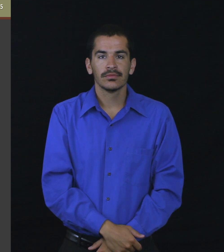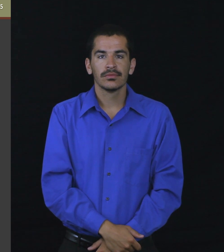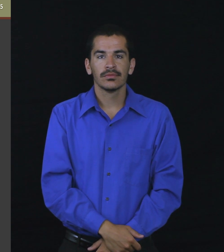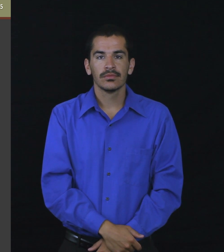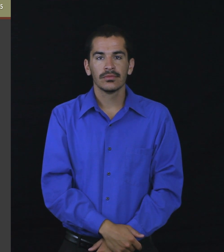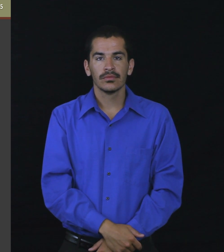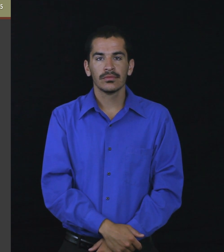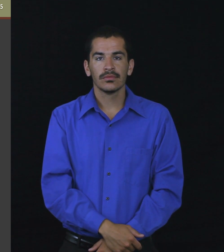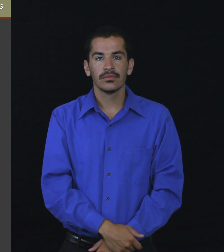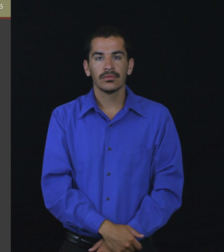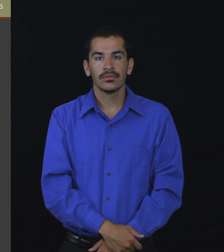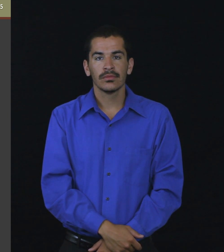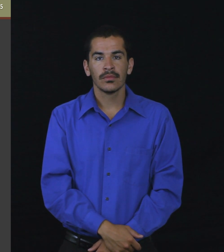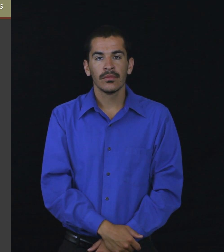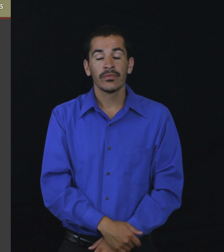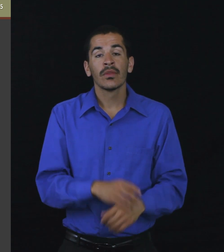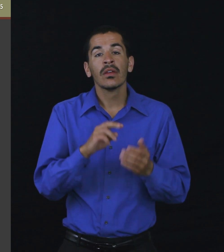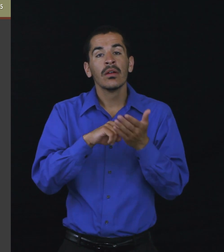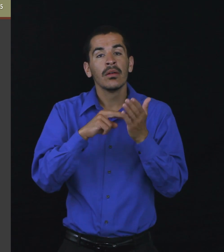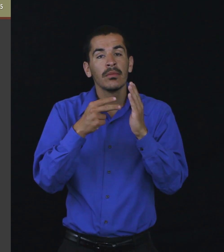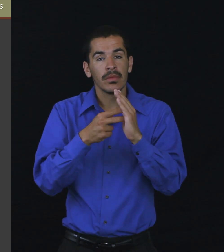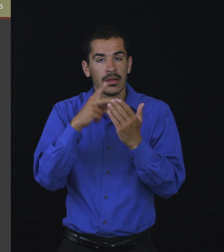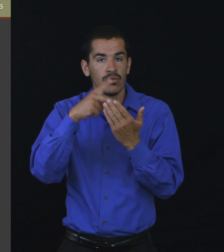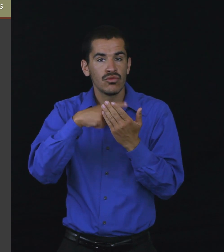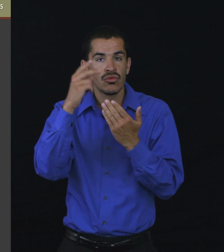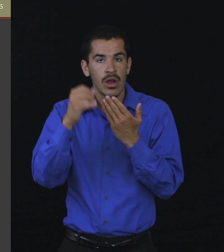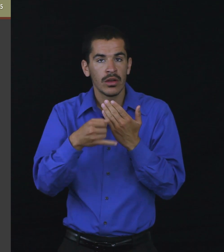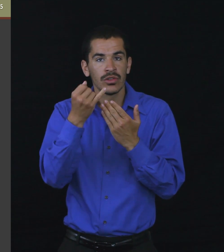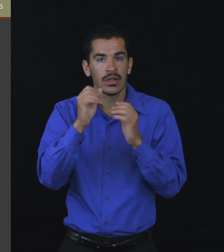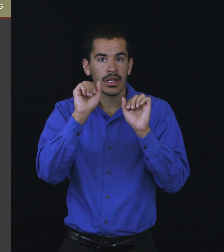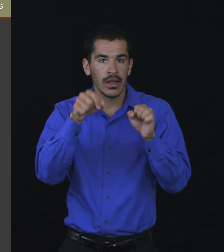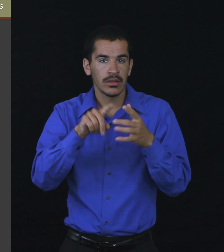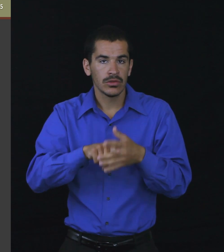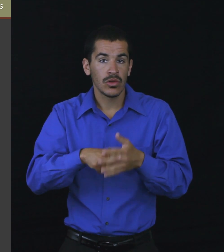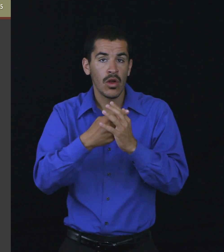The project can begin soon.